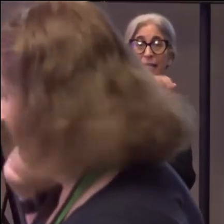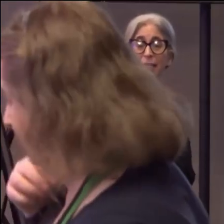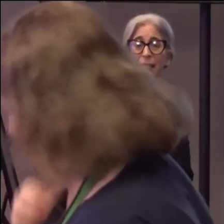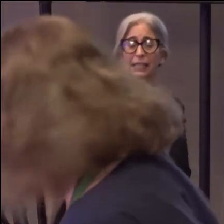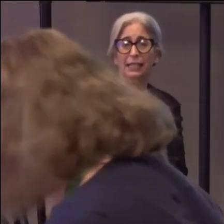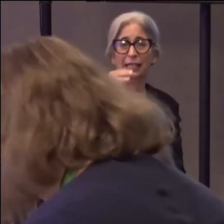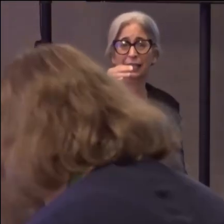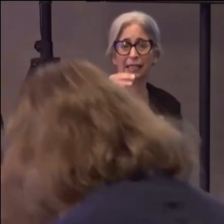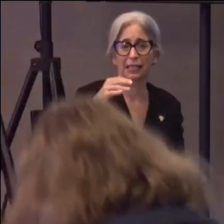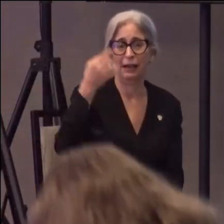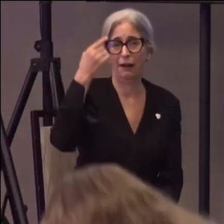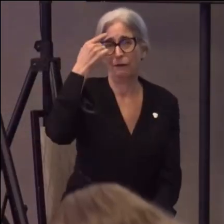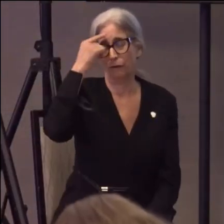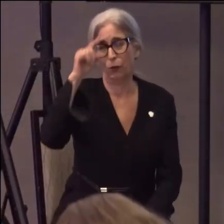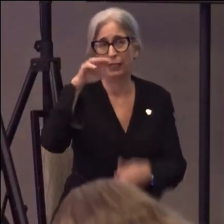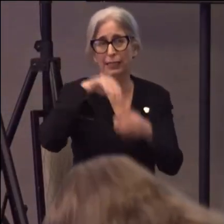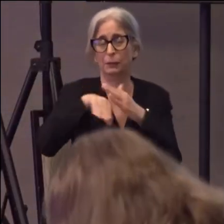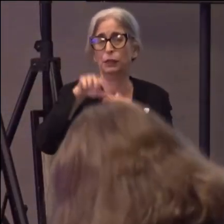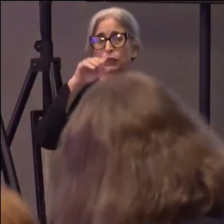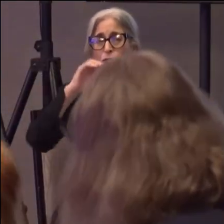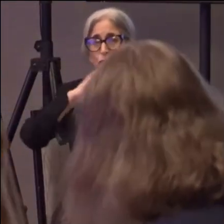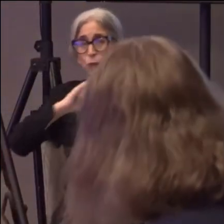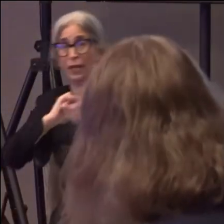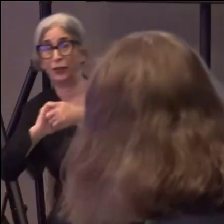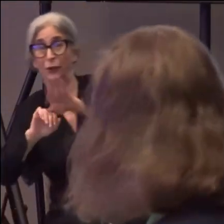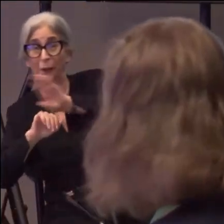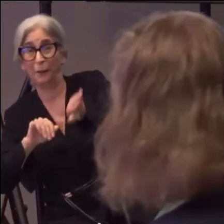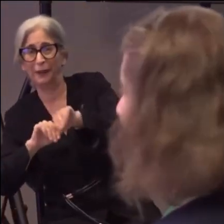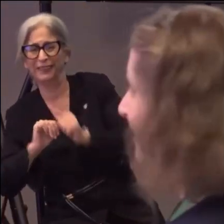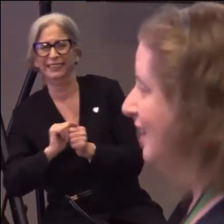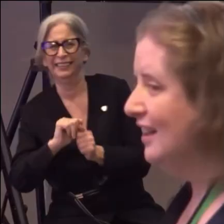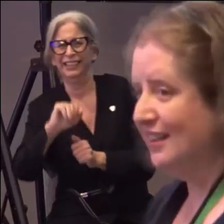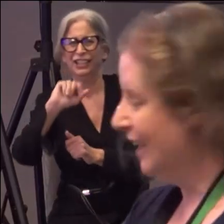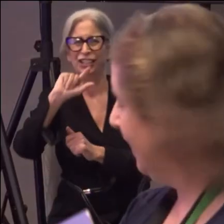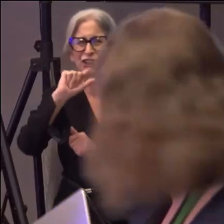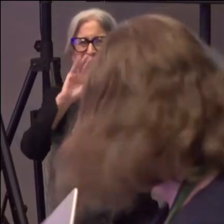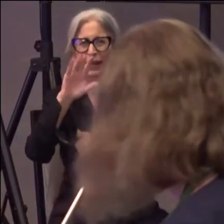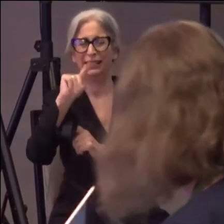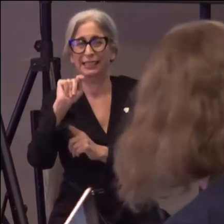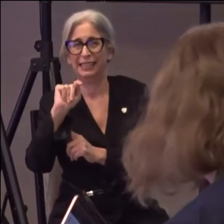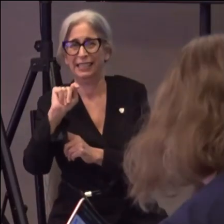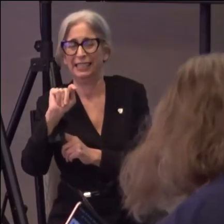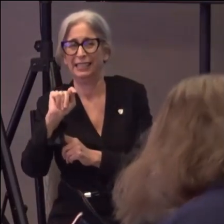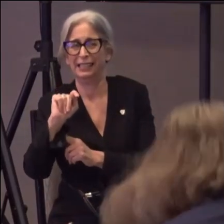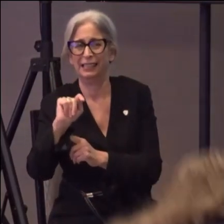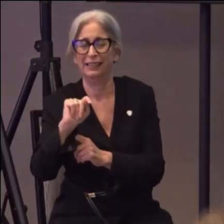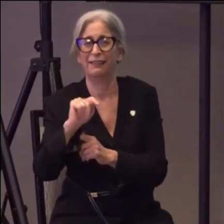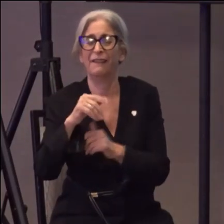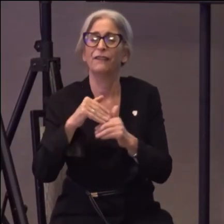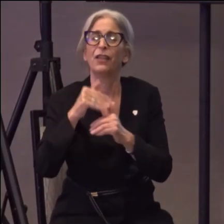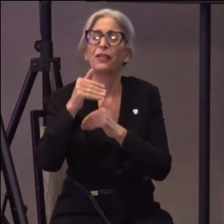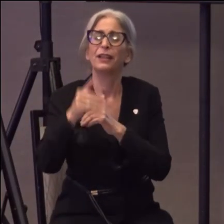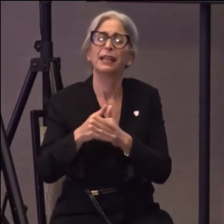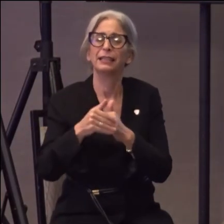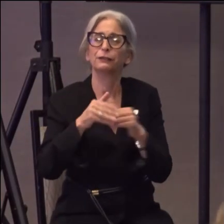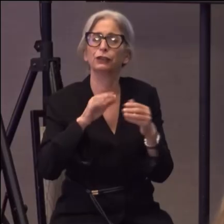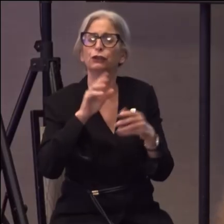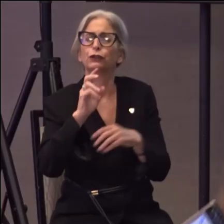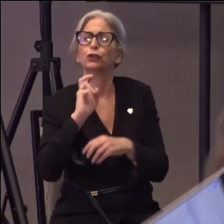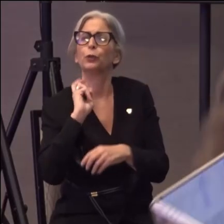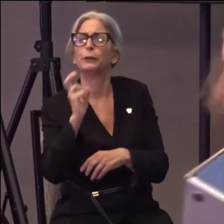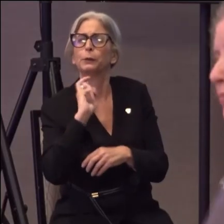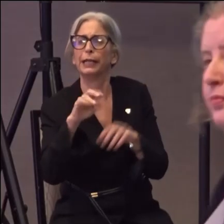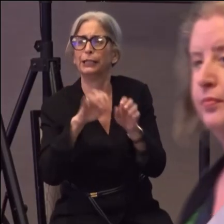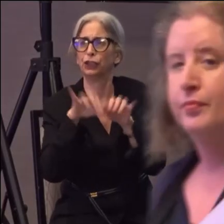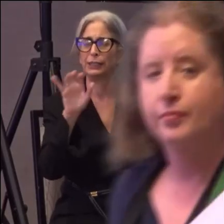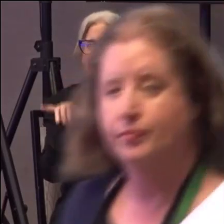with G3 ICT. And we were so excited to talk about connected transportation systems and